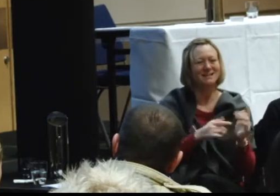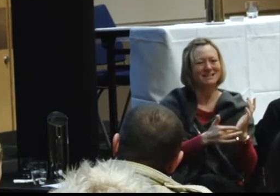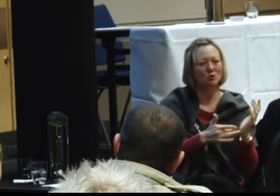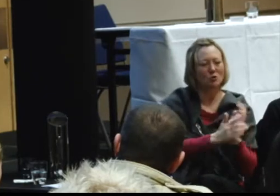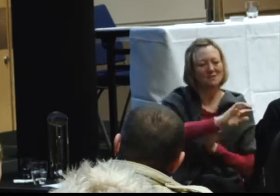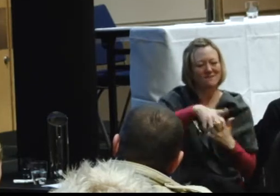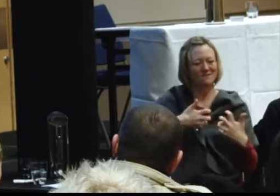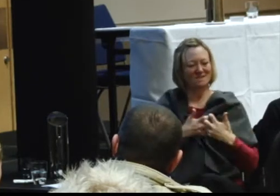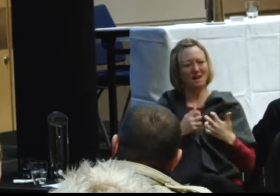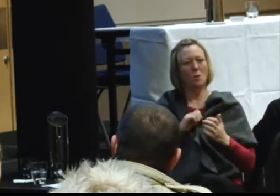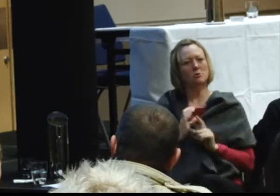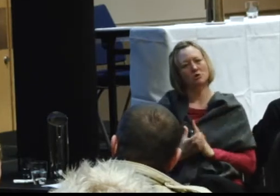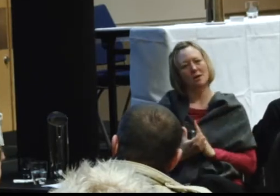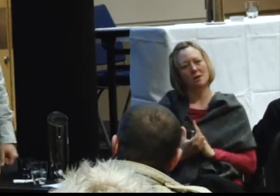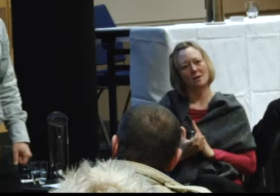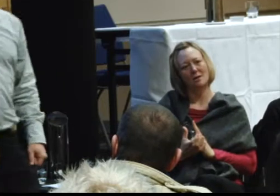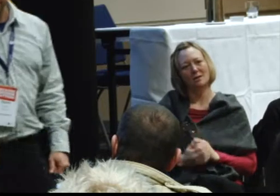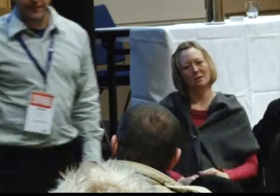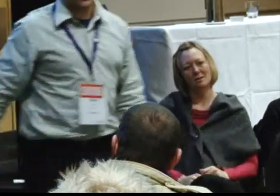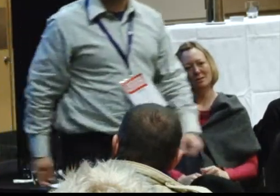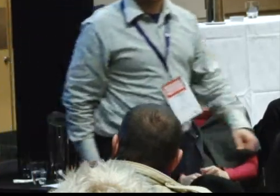to our culture.